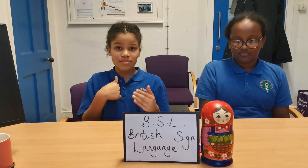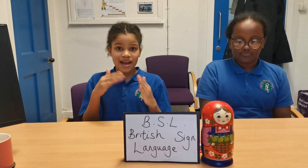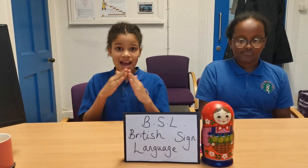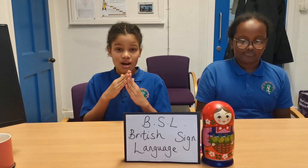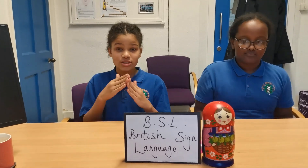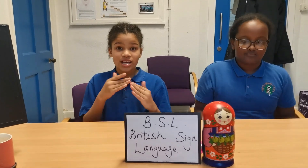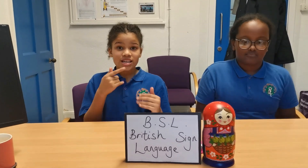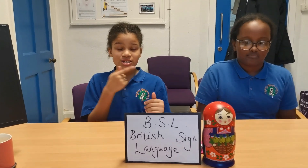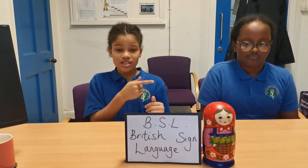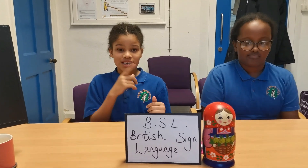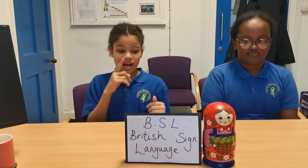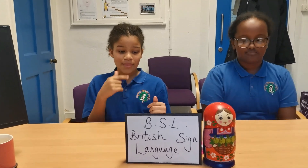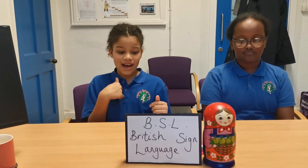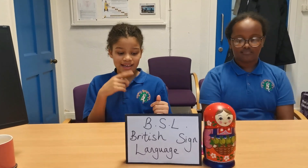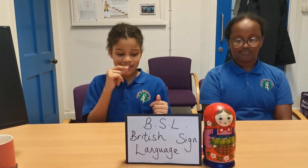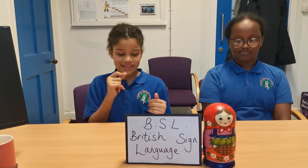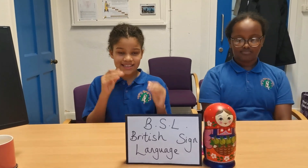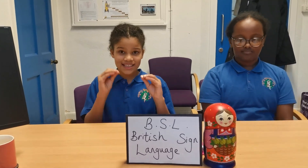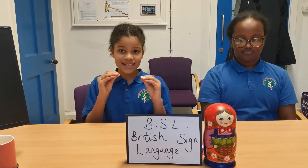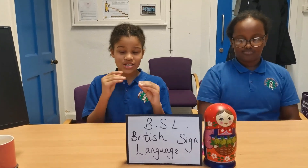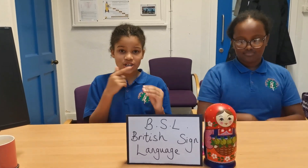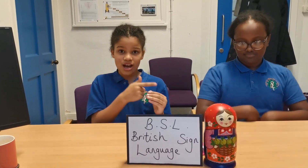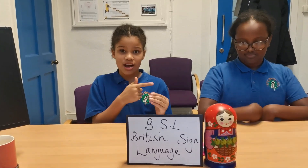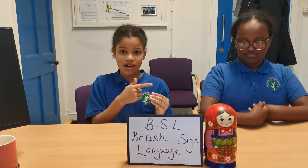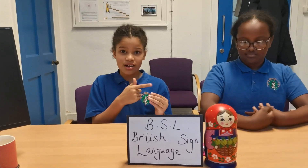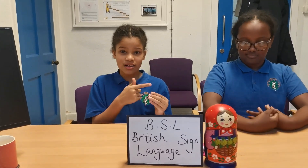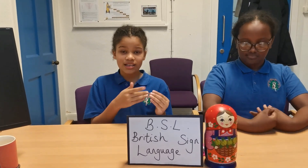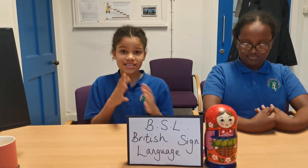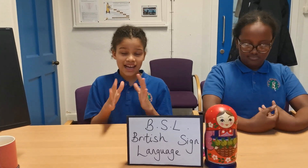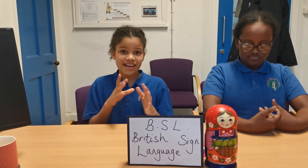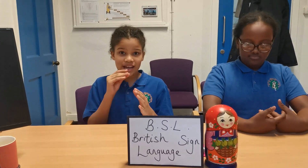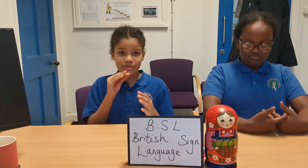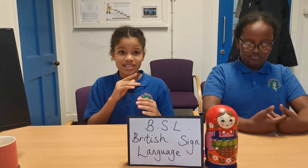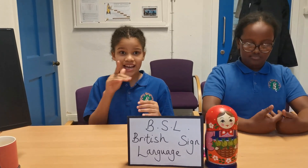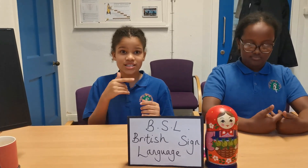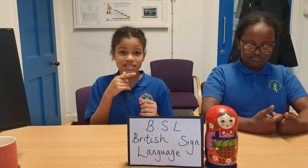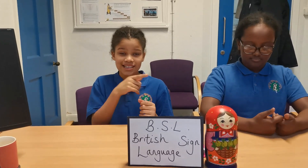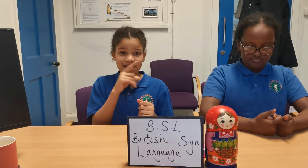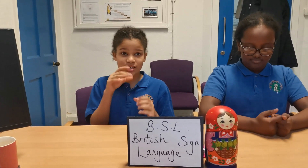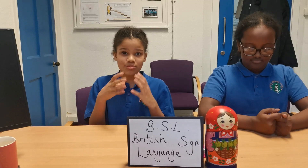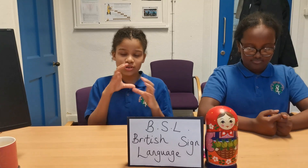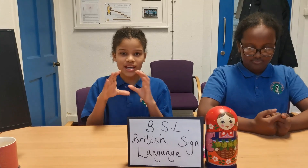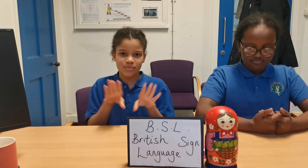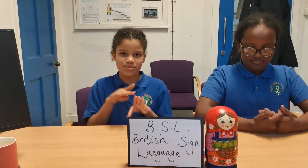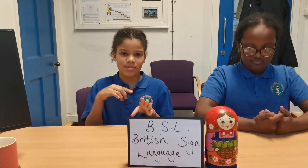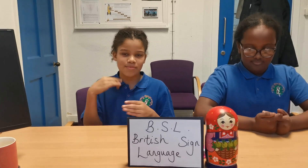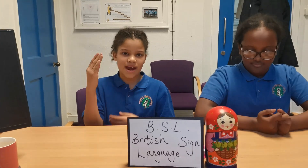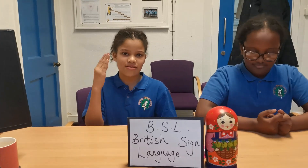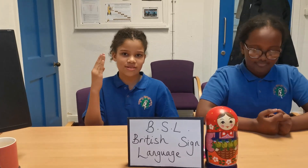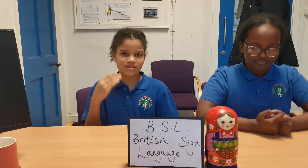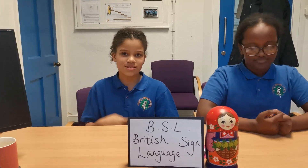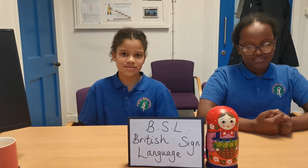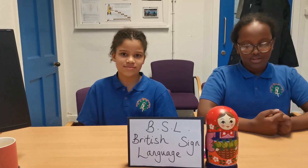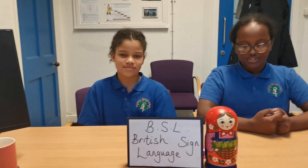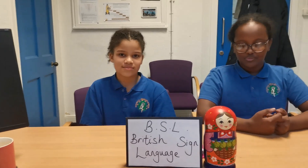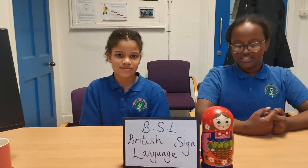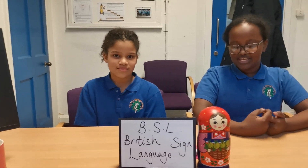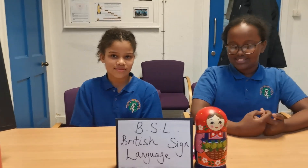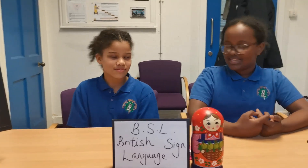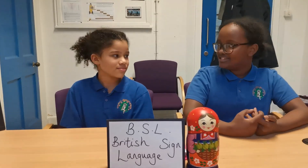my house, I can teach her sign language and she can communicate with my parents. Should we say